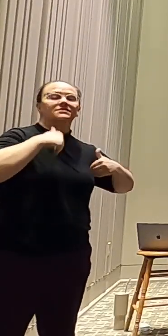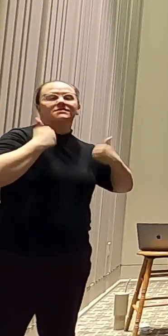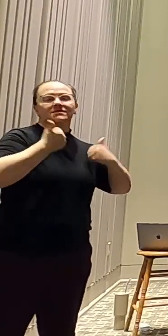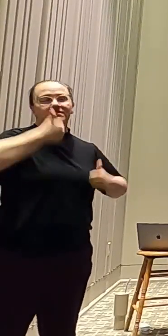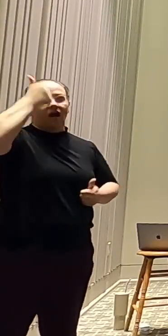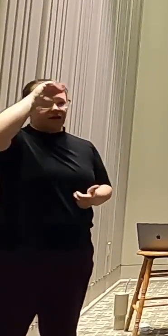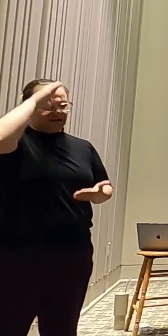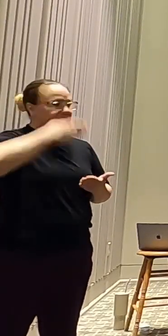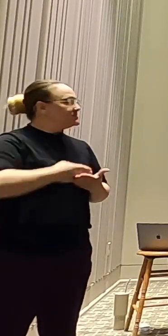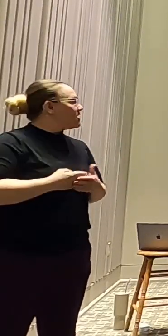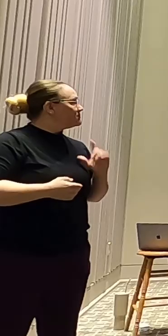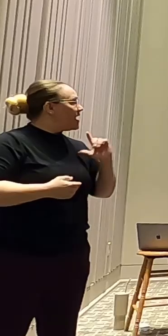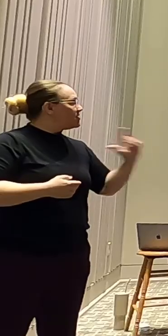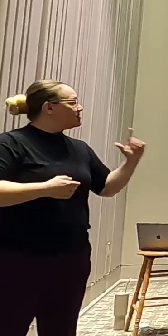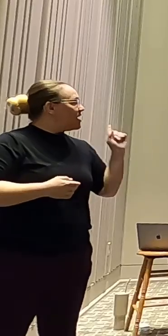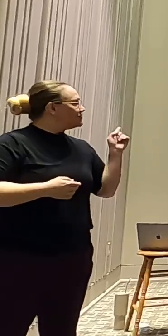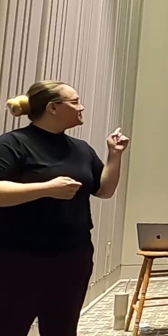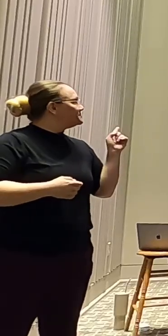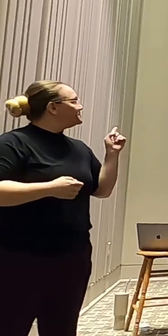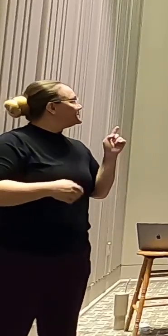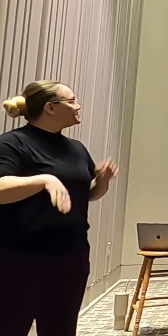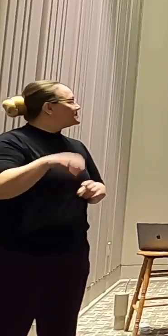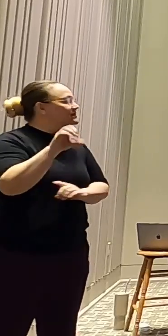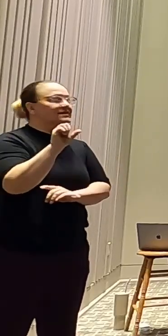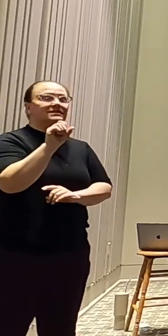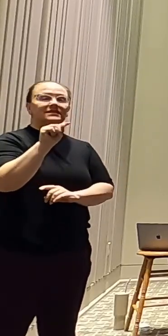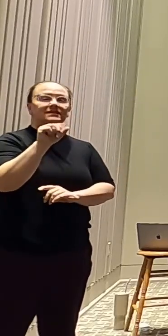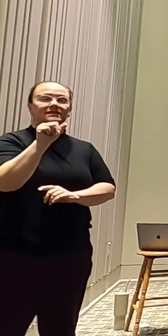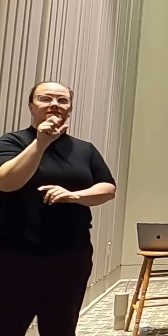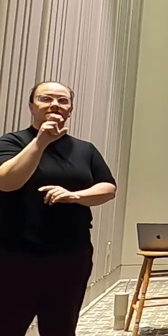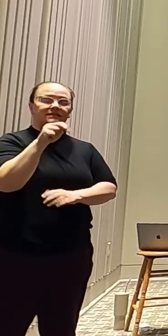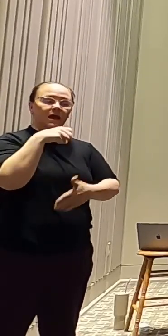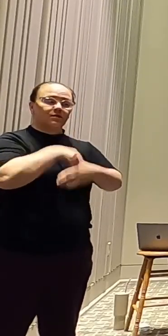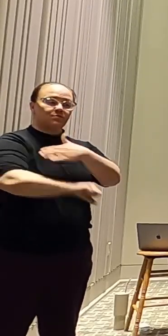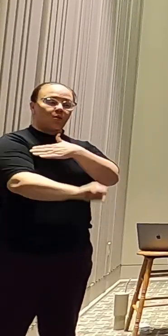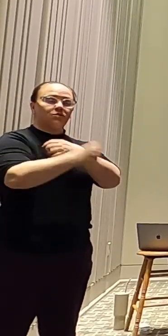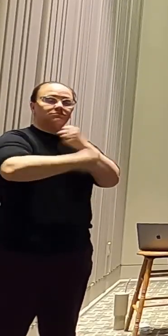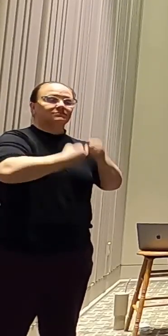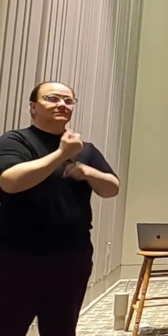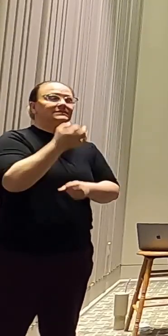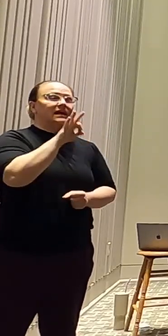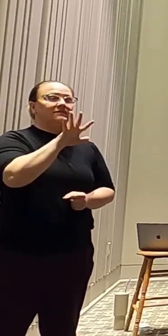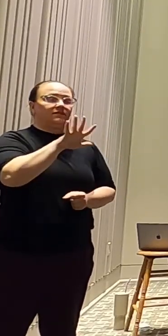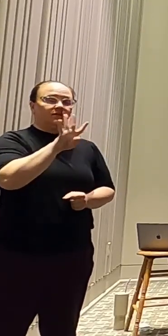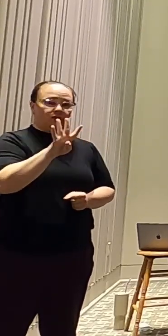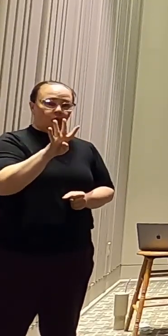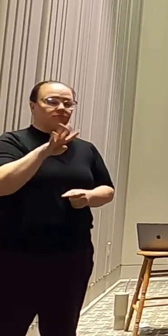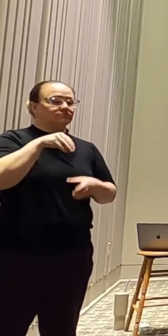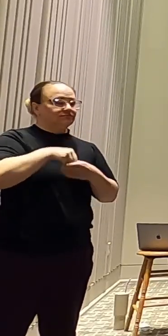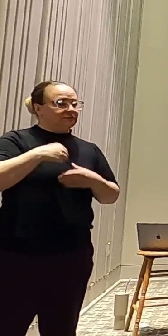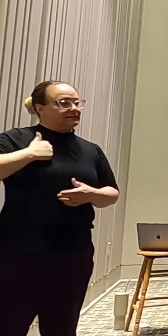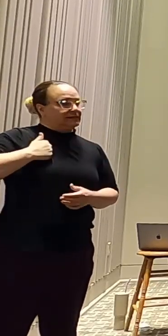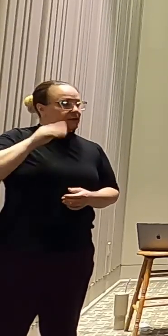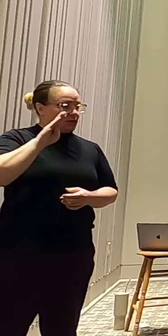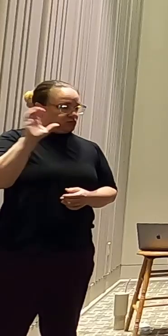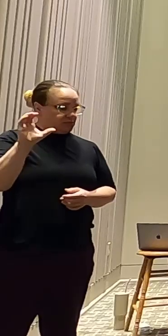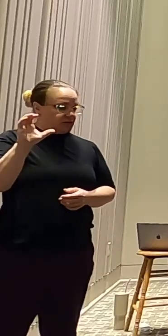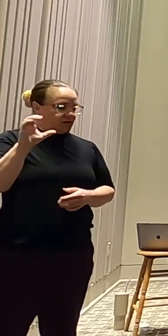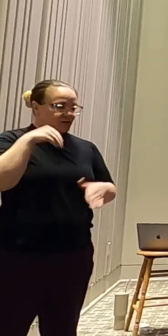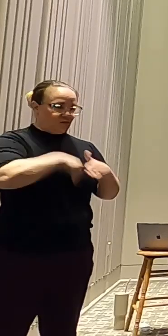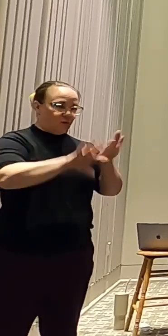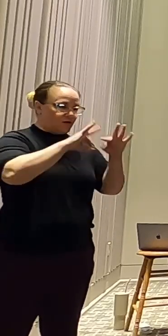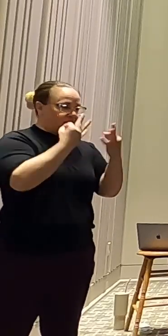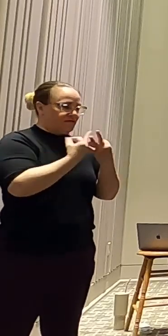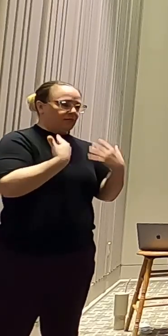mask on the left that you see there. Stan was born in 1954 in British Columbia. As you heard, Stan was born into a family